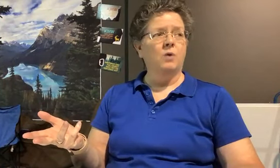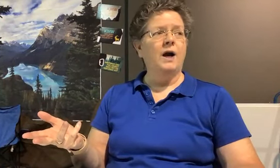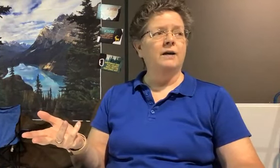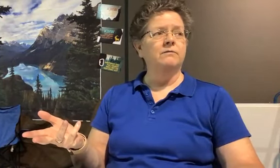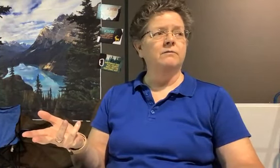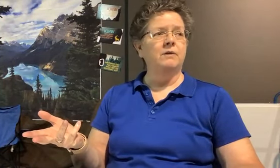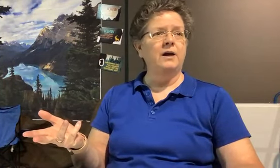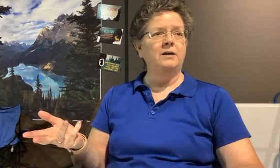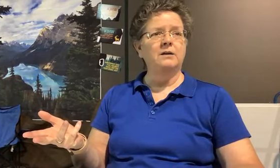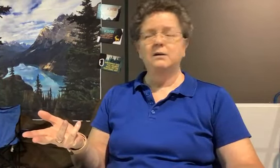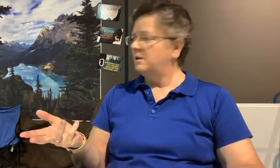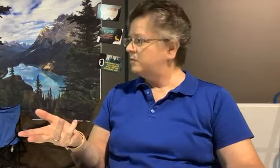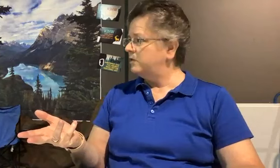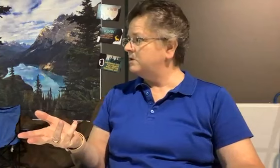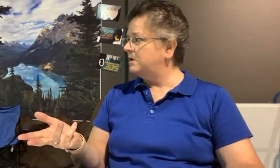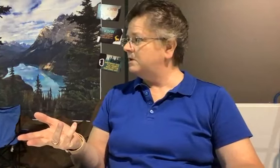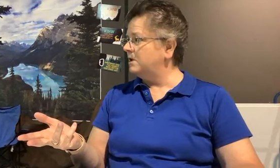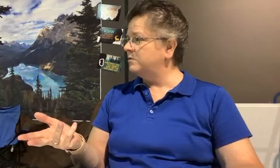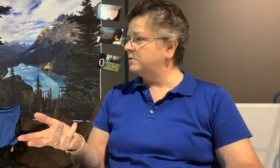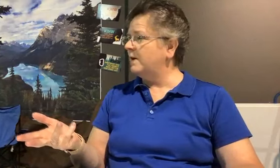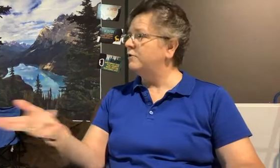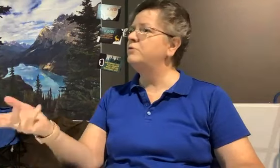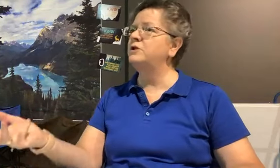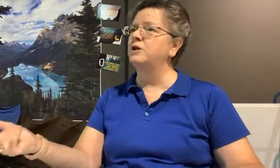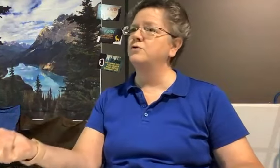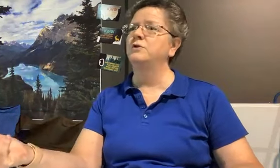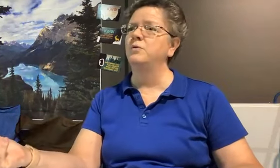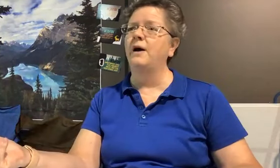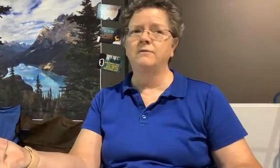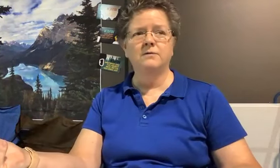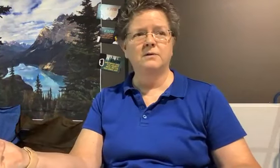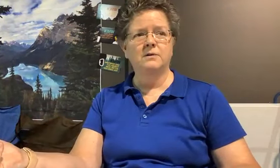wife, right? Israel's an adulterous wife. Who's adulterous wife?